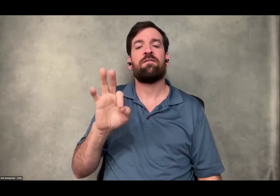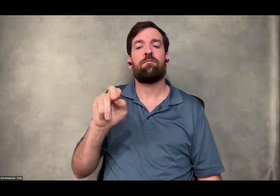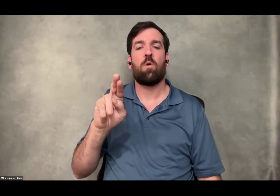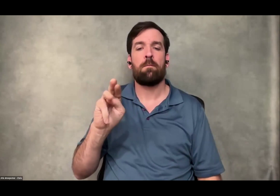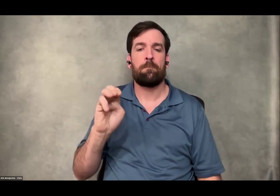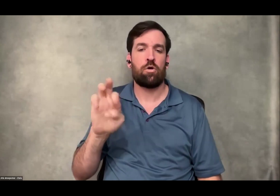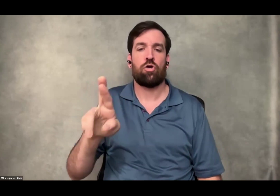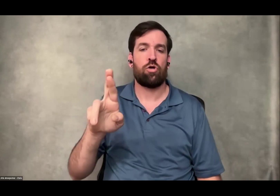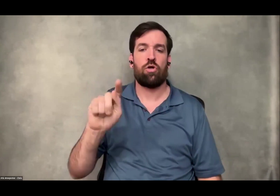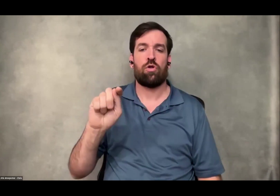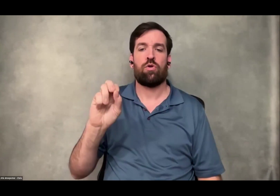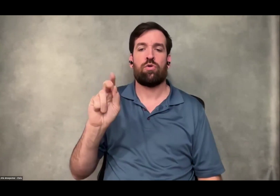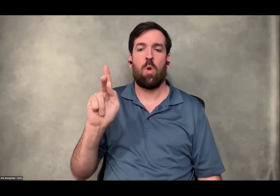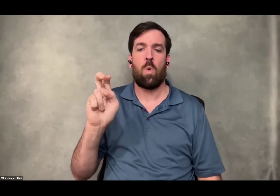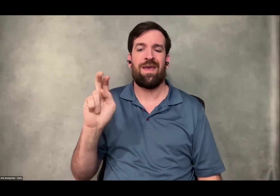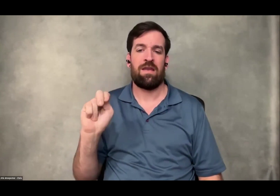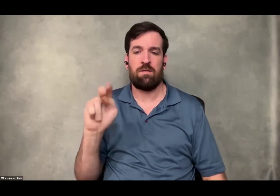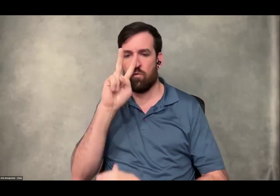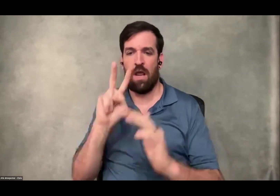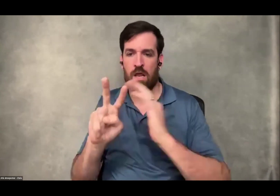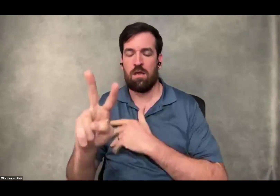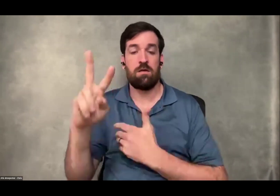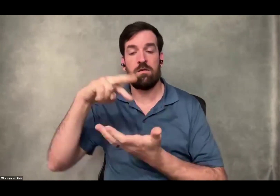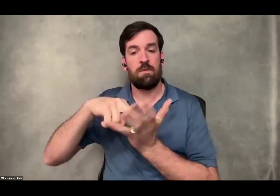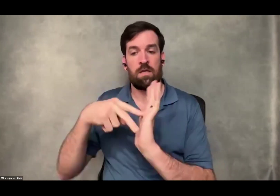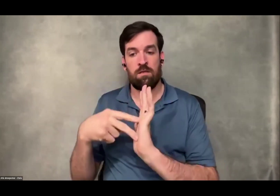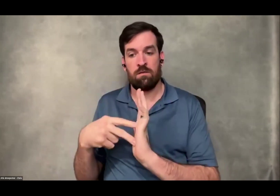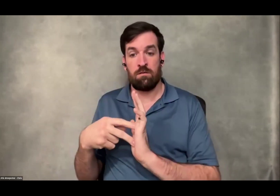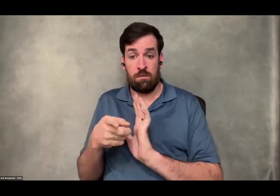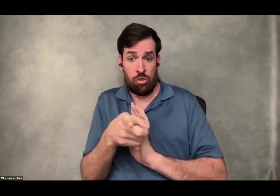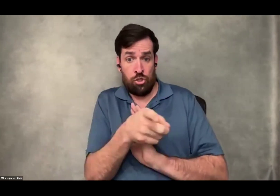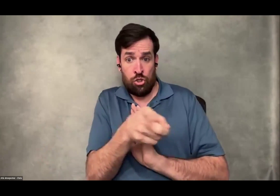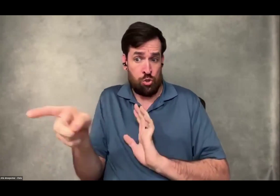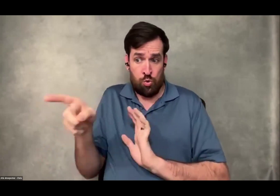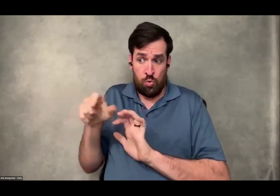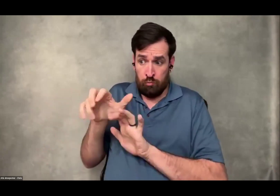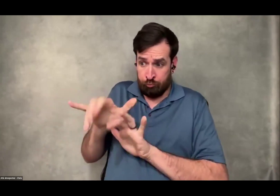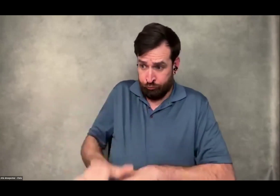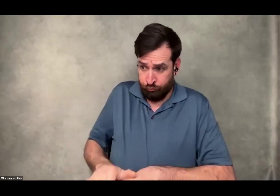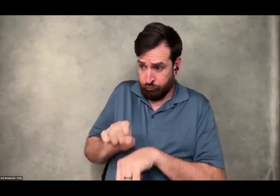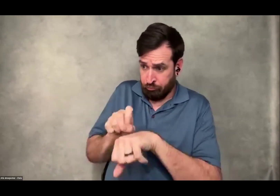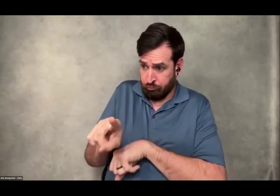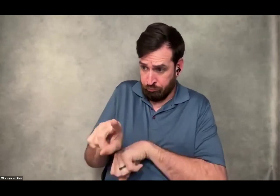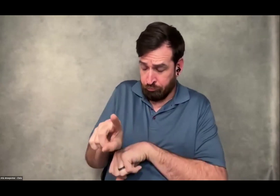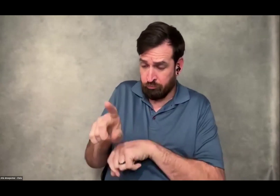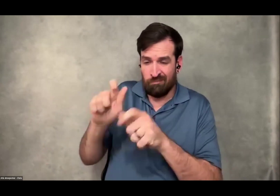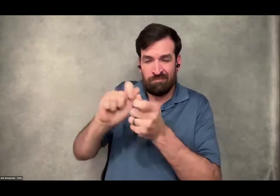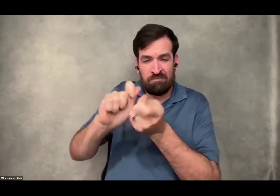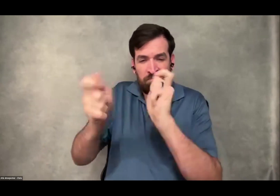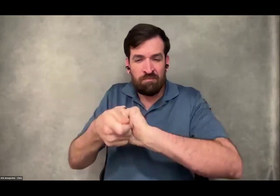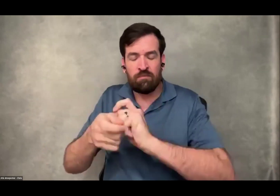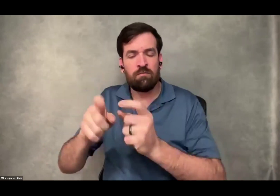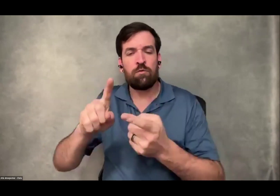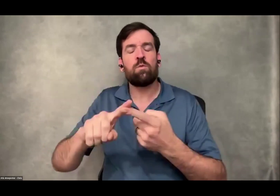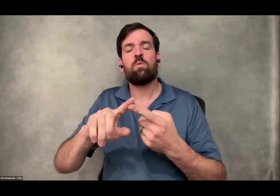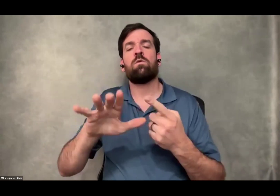tokens predicting. So basically, it's taking what you have put in, and it converts into something called